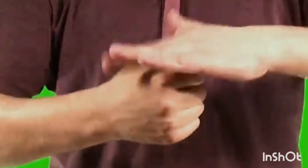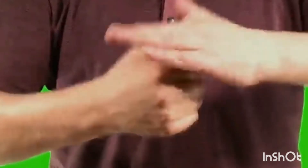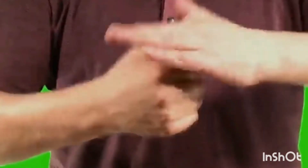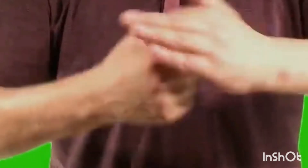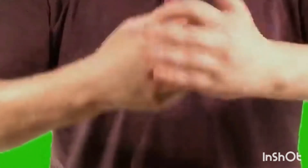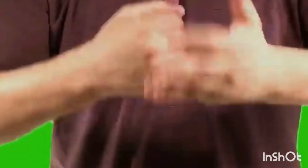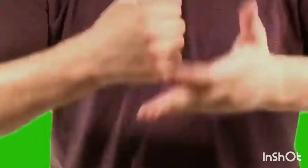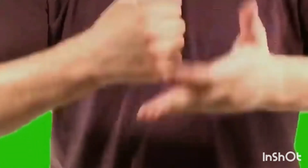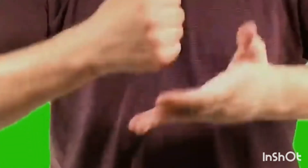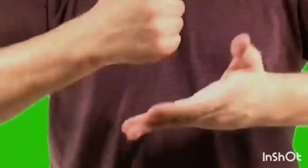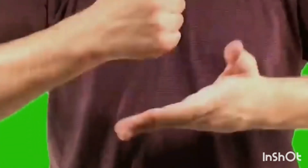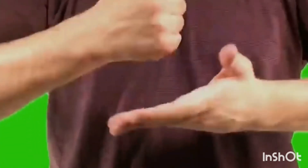Under.